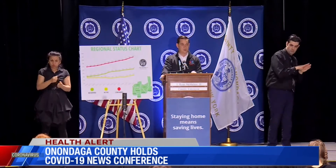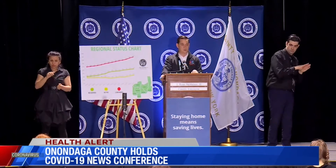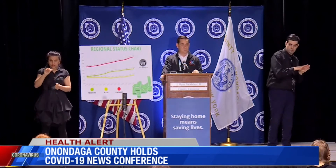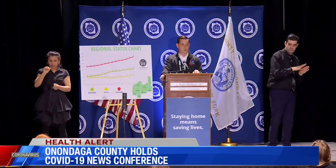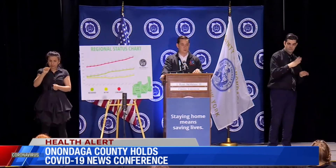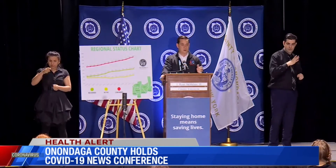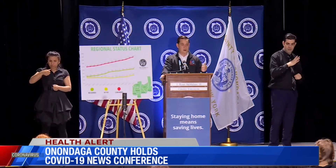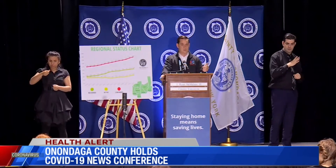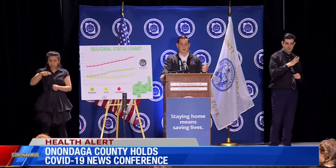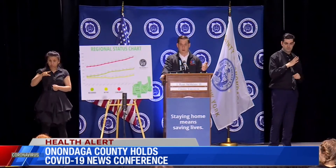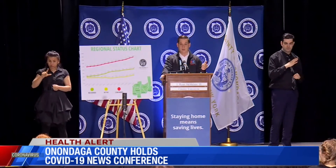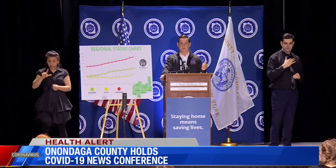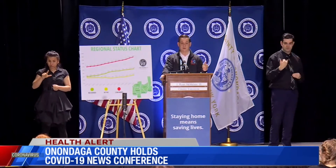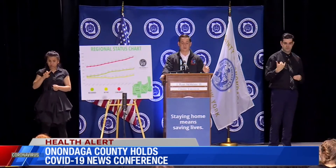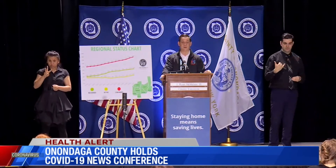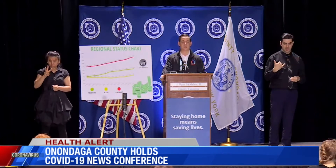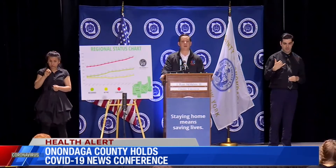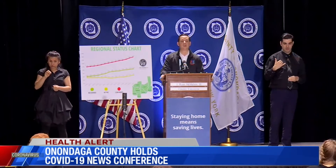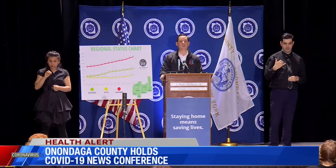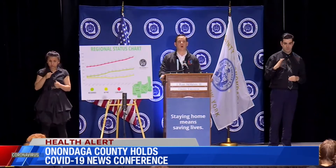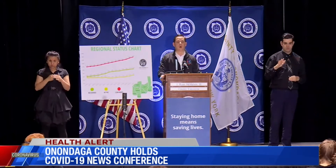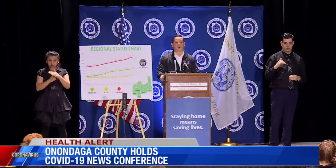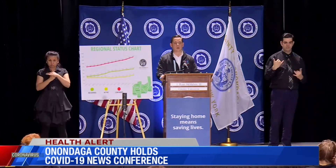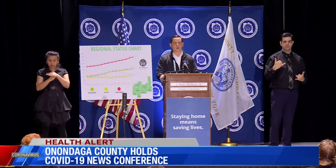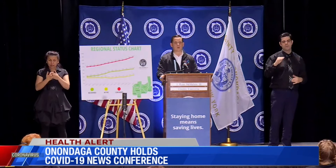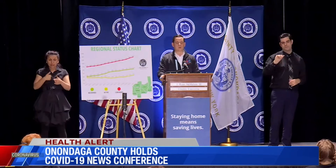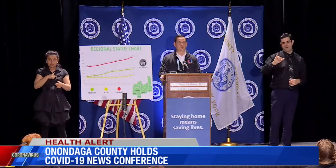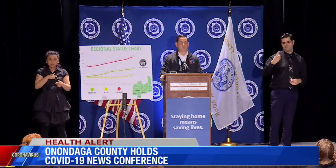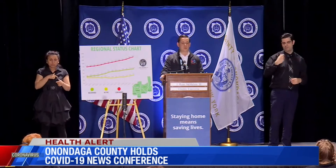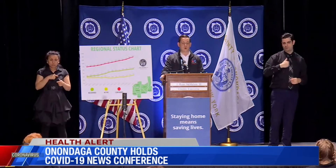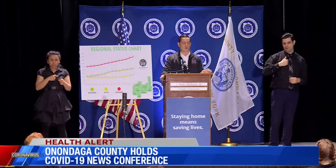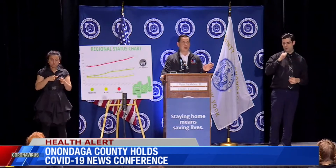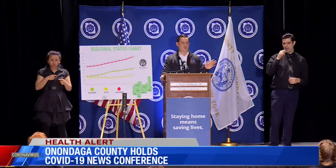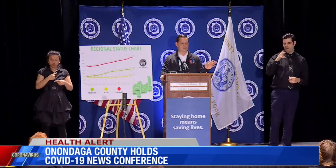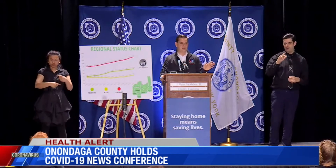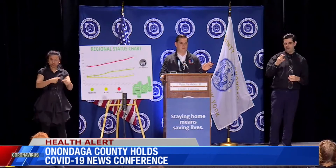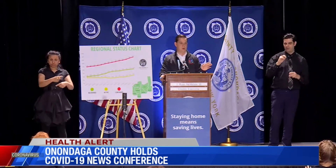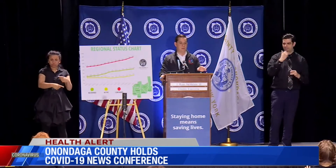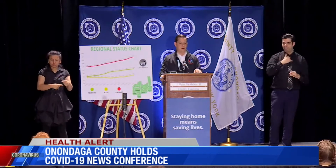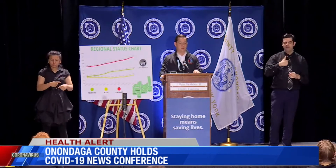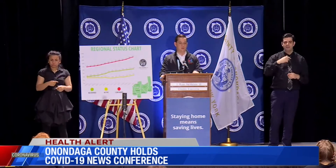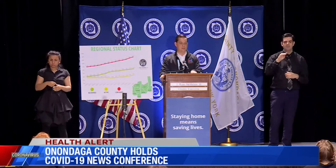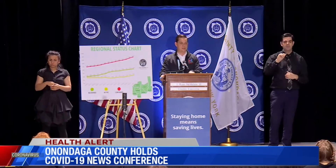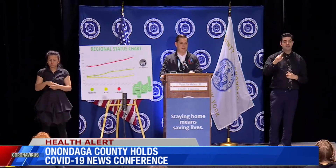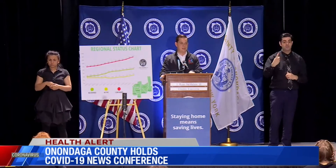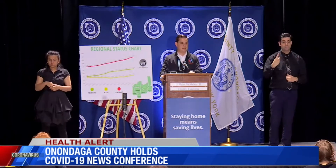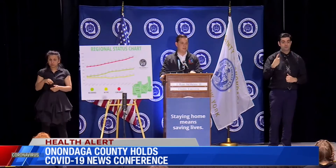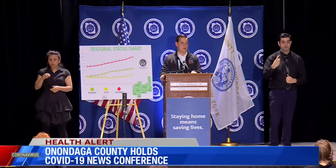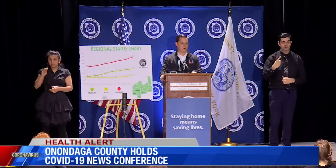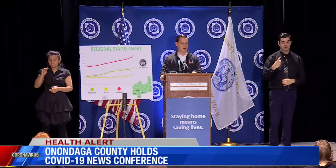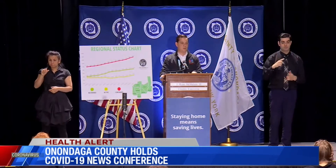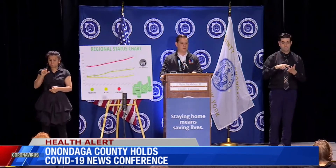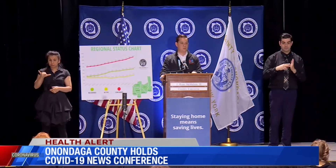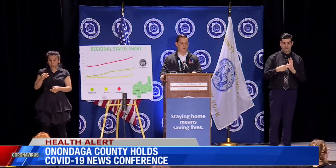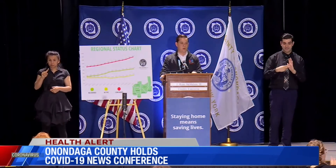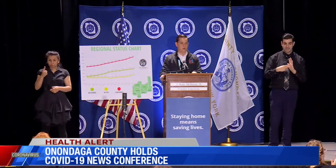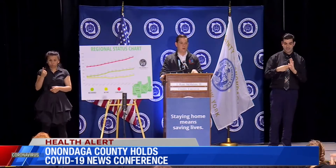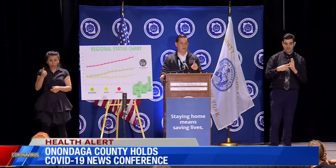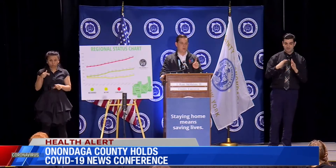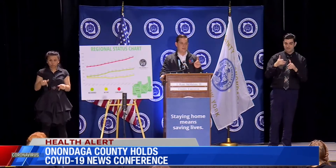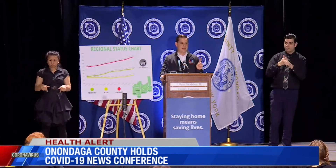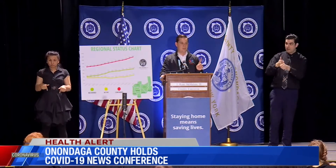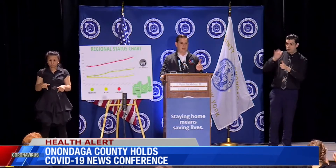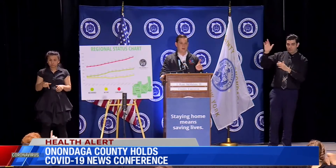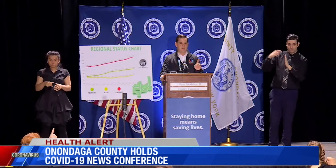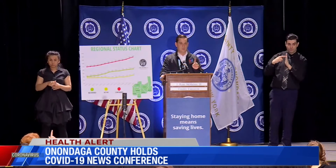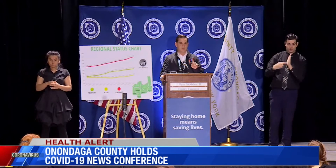today May 1st? Okay, today's May 1st. So there should be no question about giving states and local government support